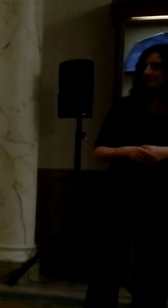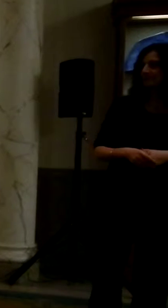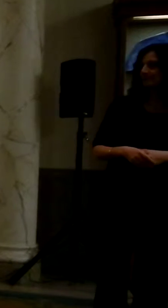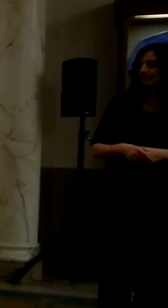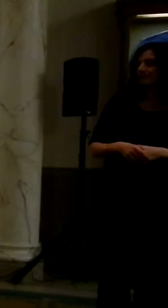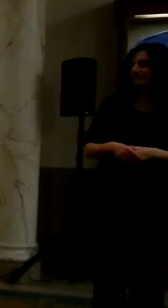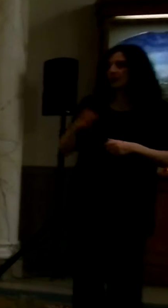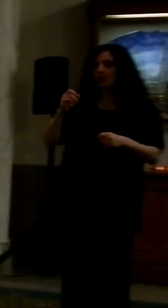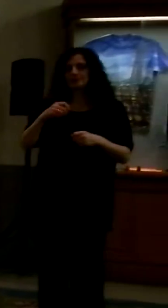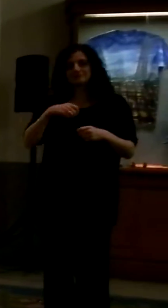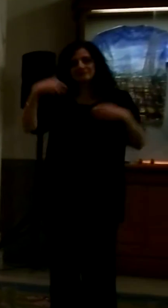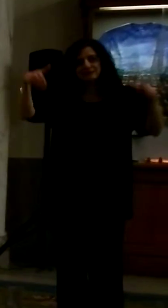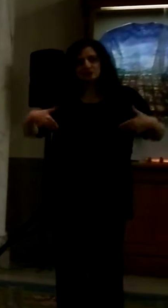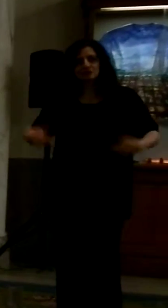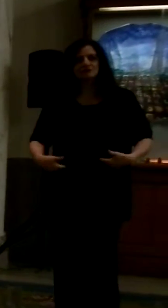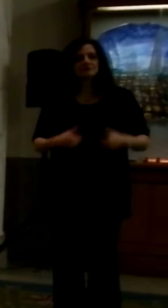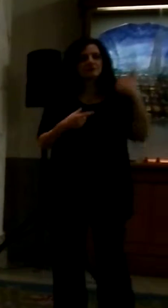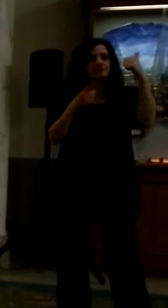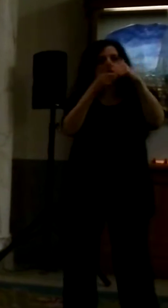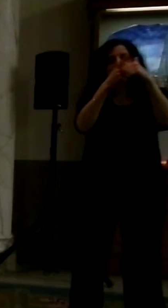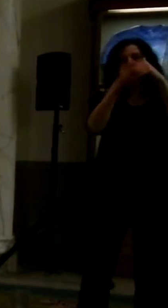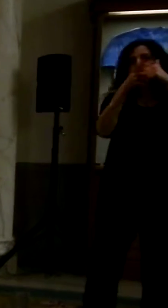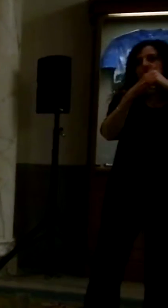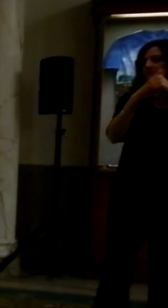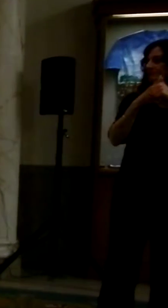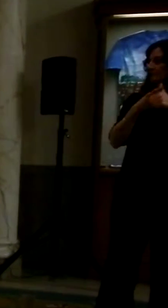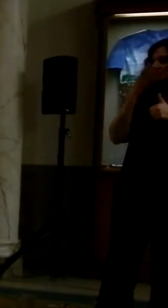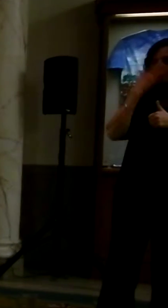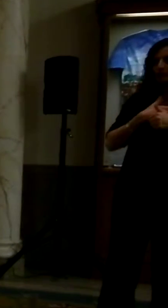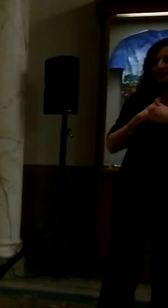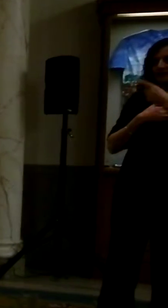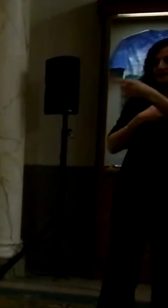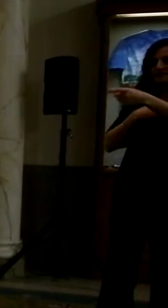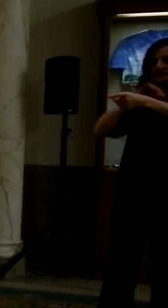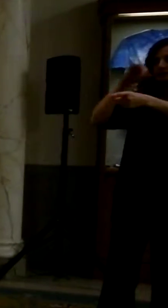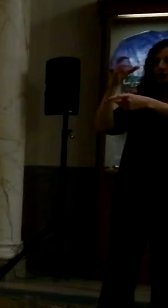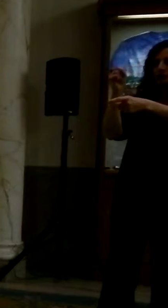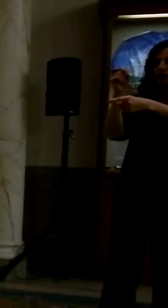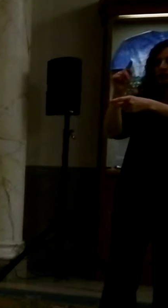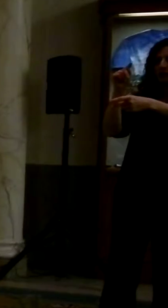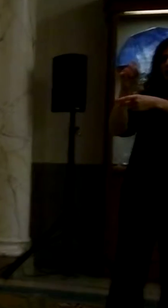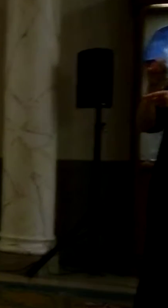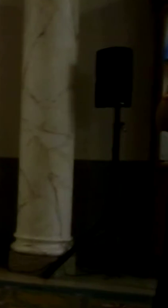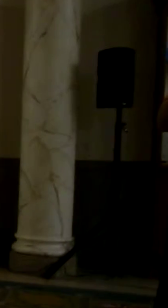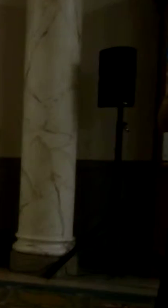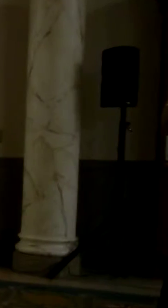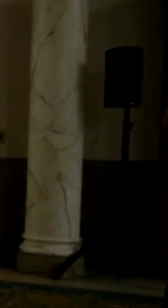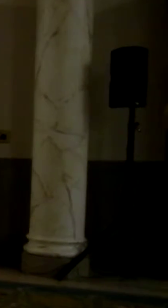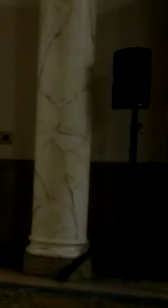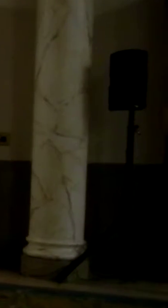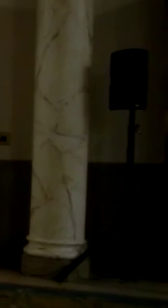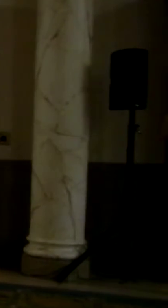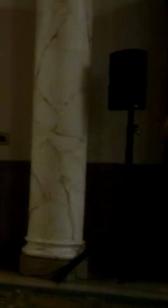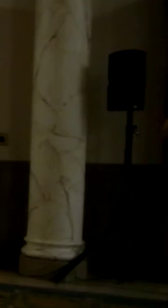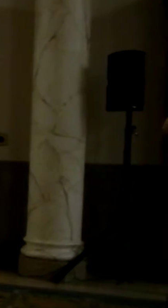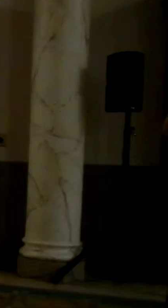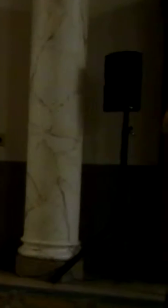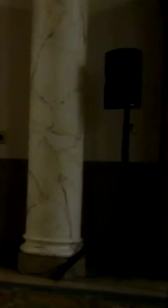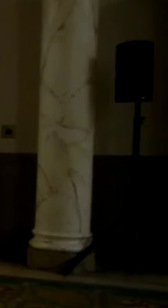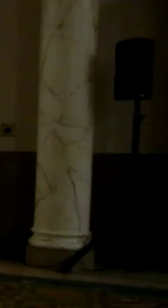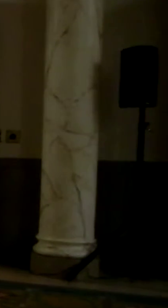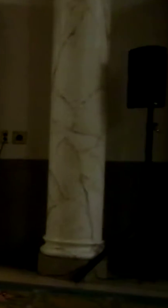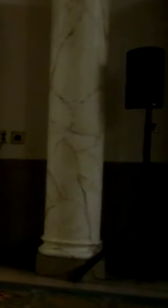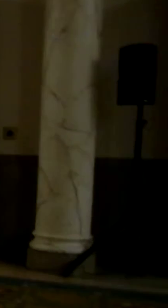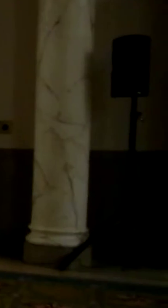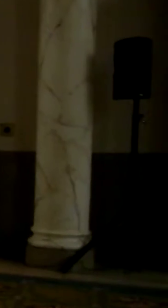and I want to just introduce them. First of all, in front of me here, John Terrell. John, by the way, we didn't nab him soon enough.